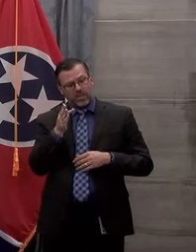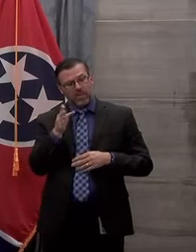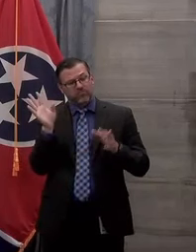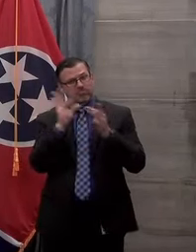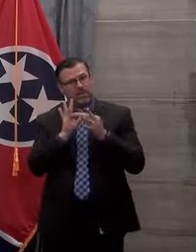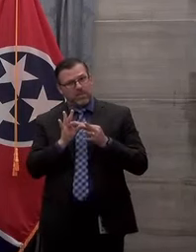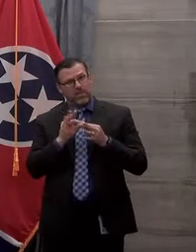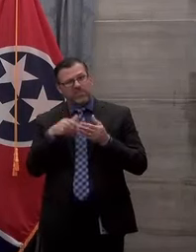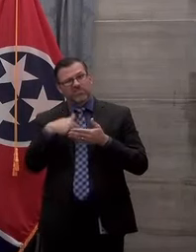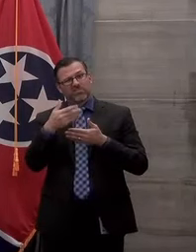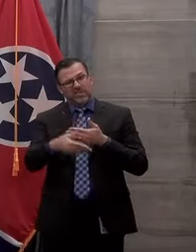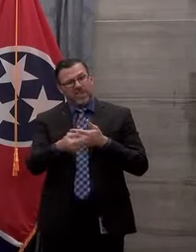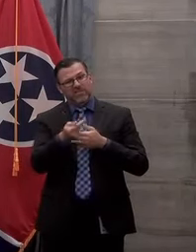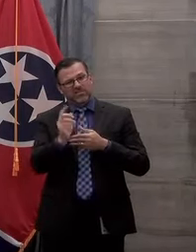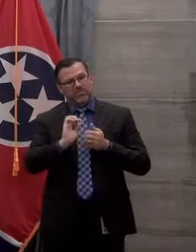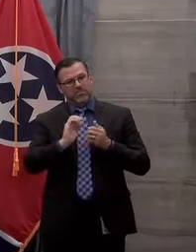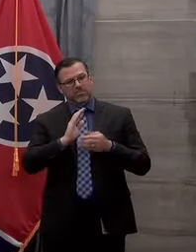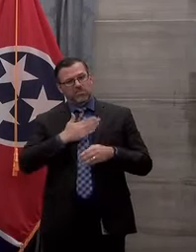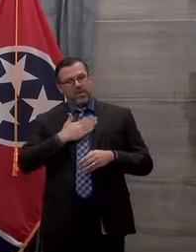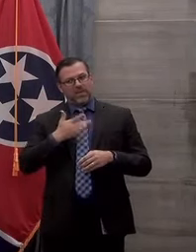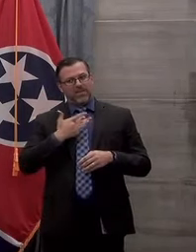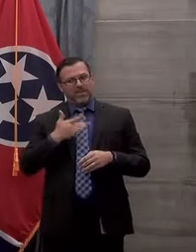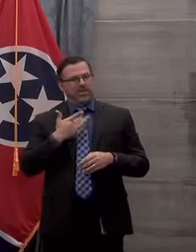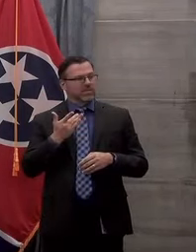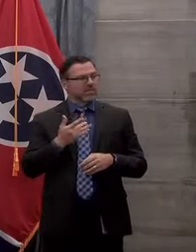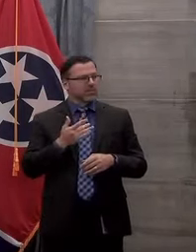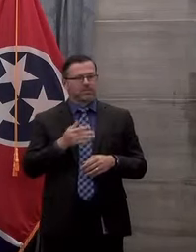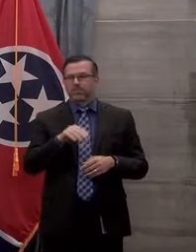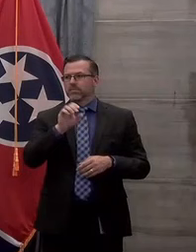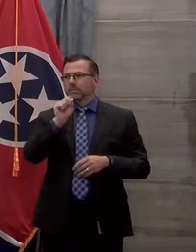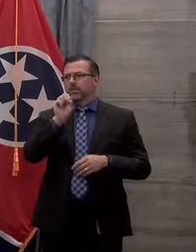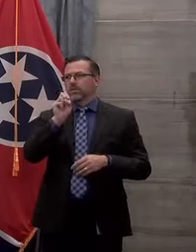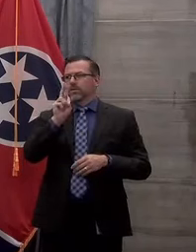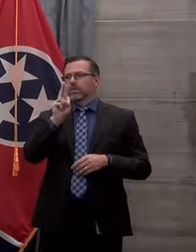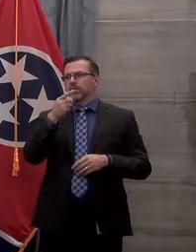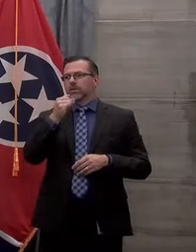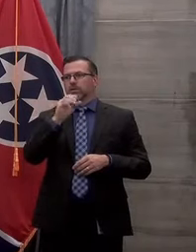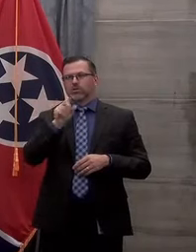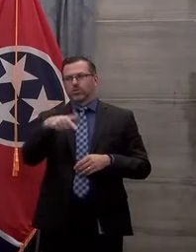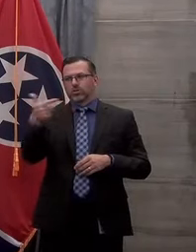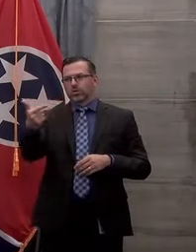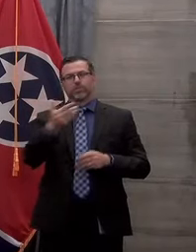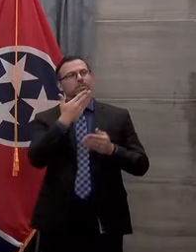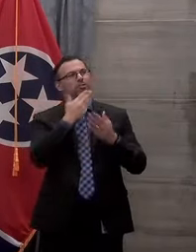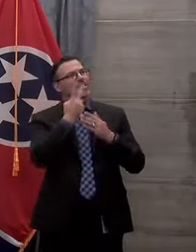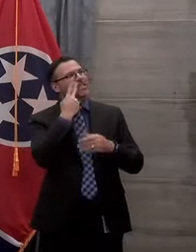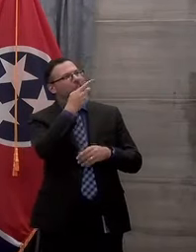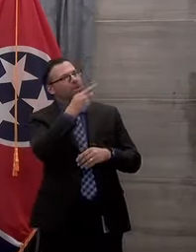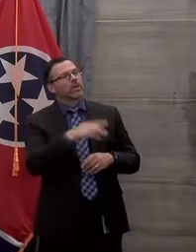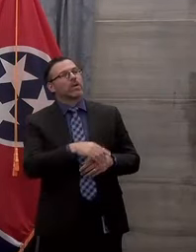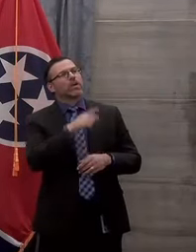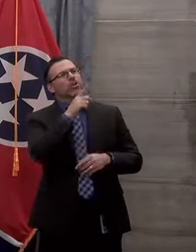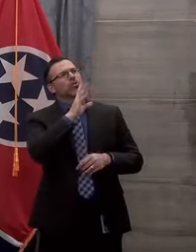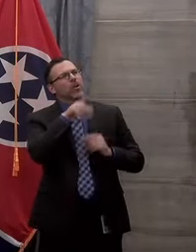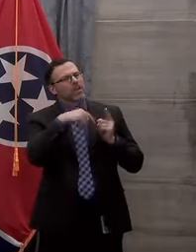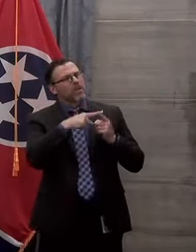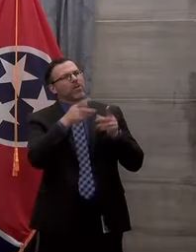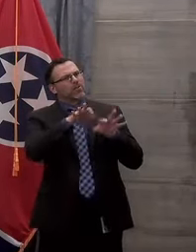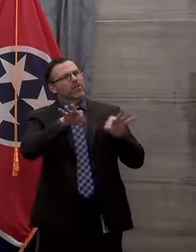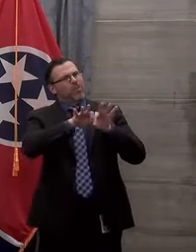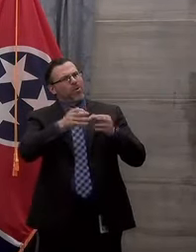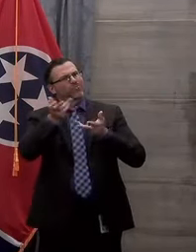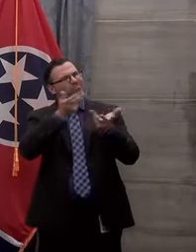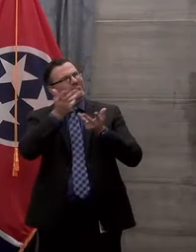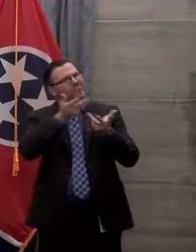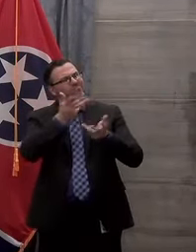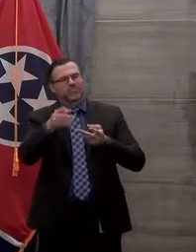over the time about how I feel about it. Sir, thank you. Governor, good to see you. You talked about dialogue. You also